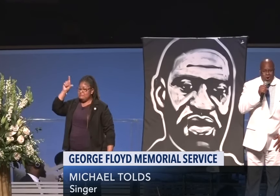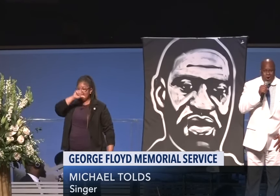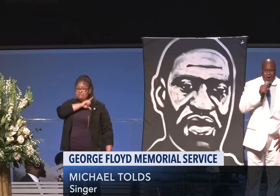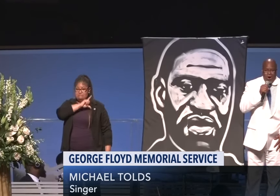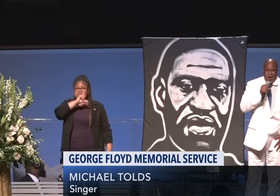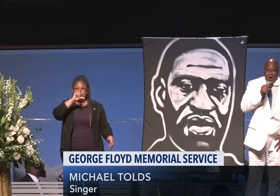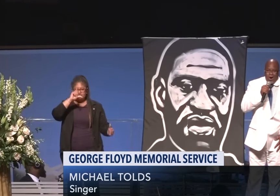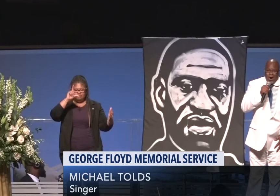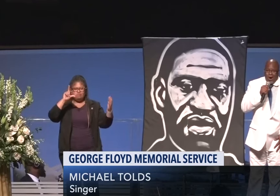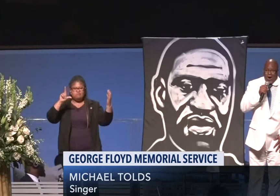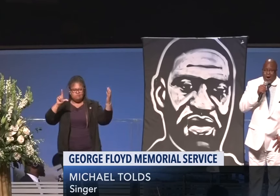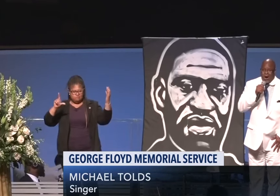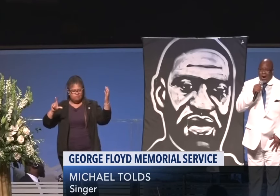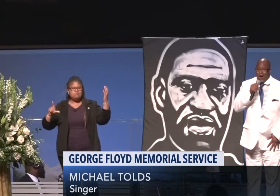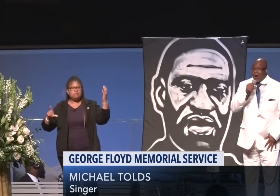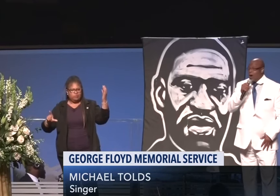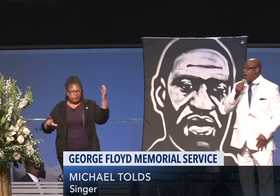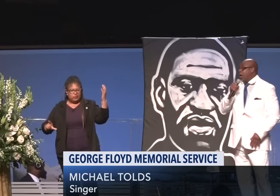the Lord.